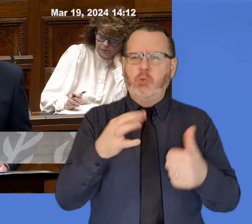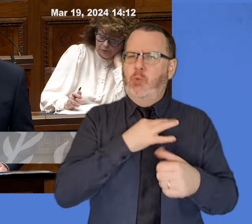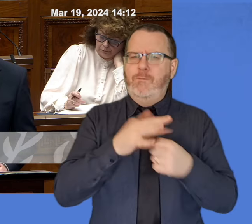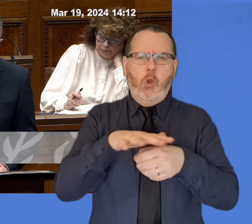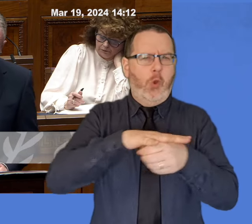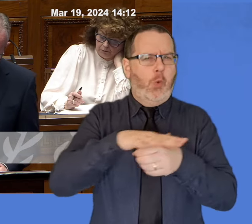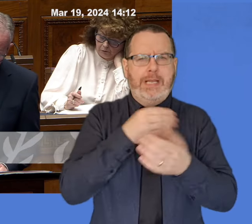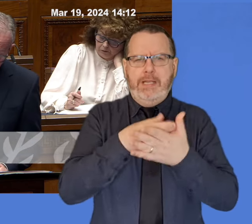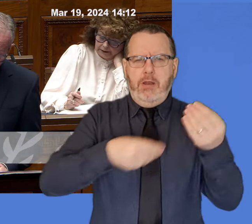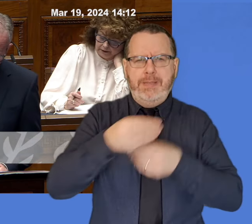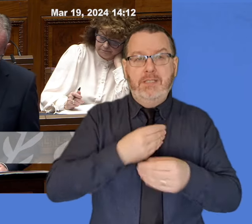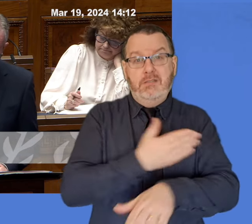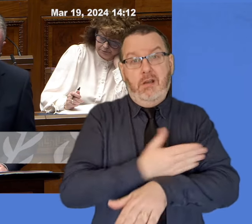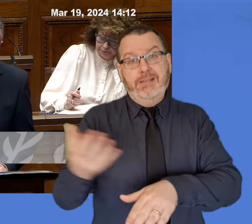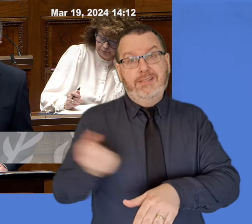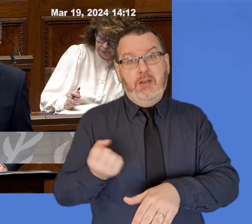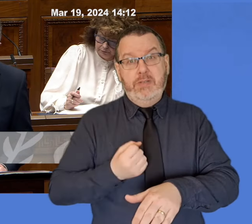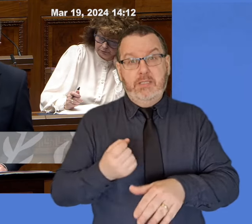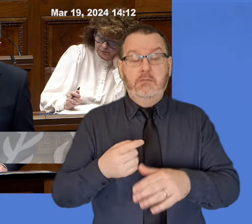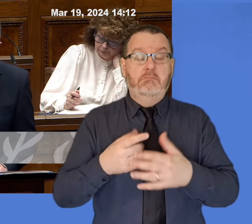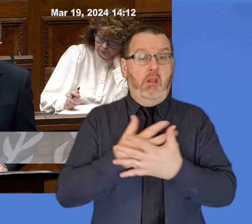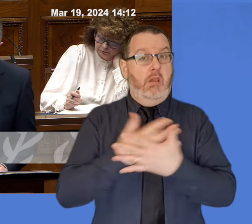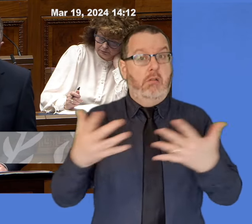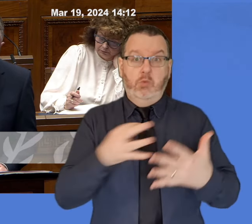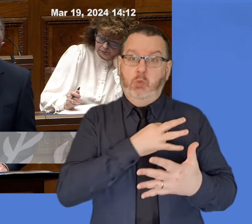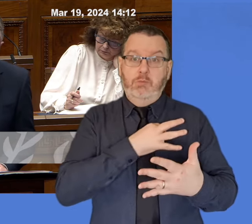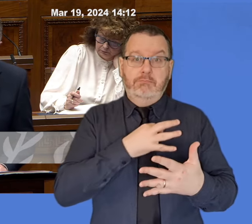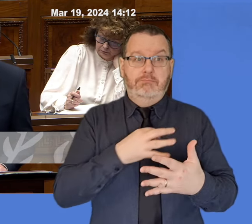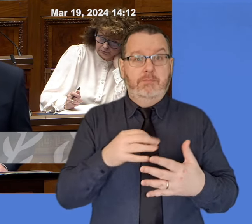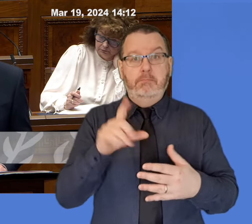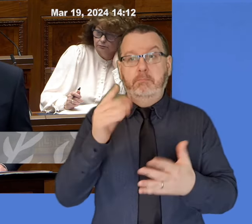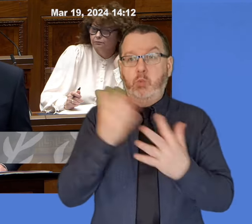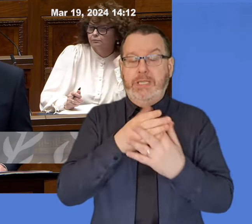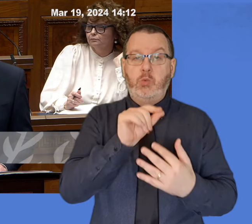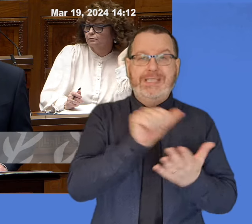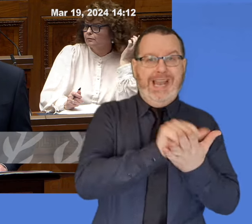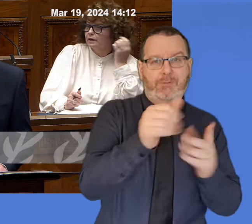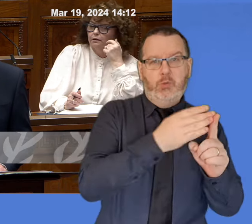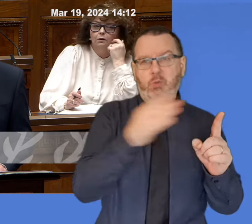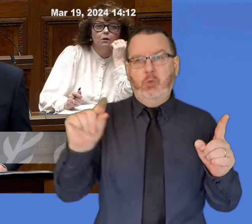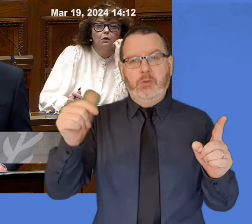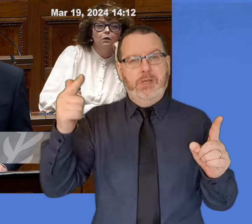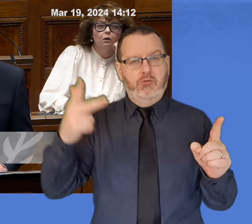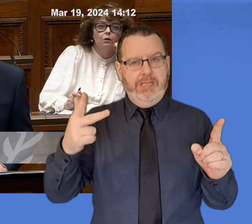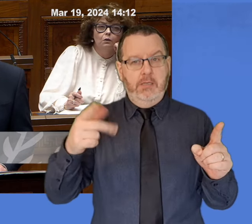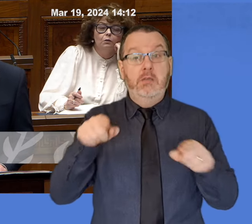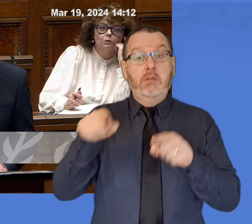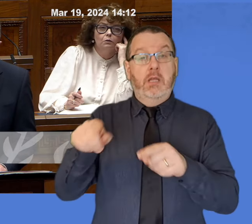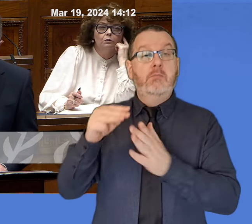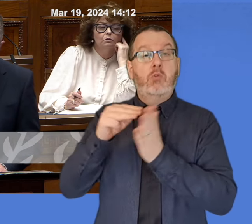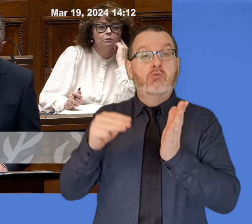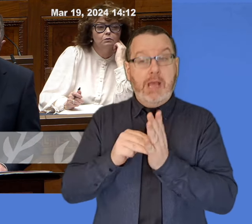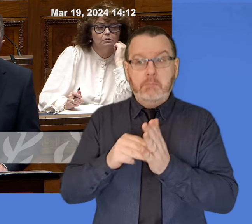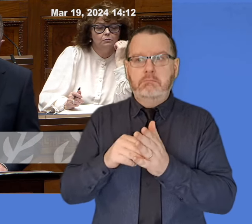$55 million generated between 2011 and 2023. Academies address the skills needs of investment companies and existing local